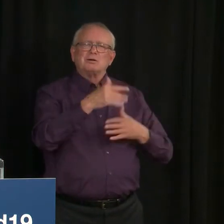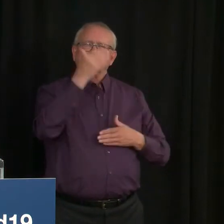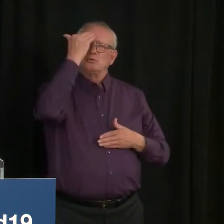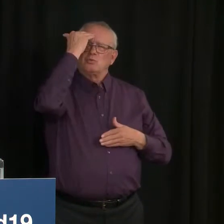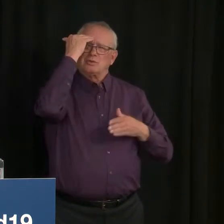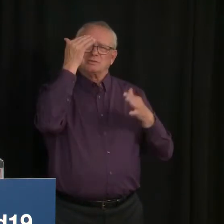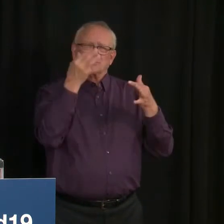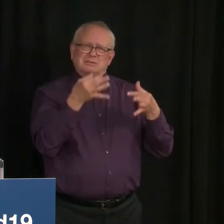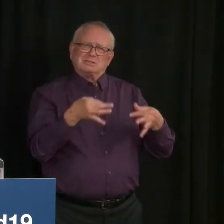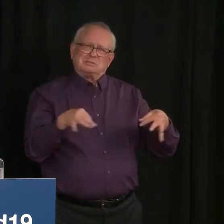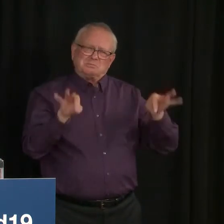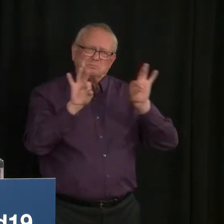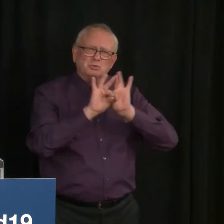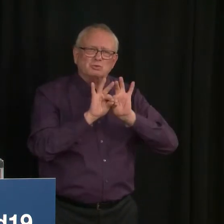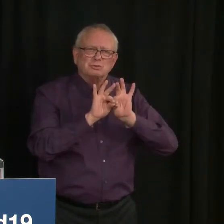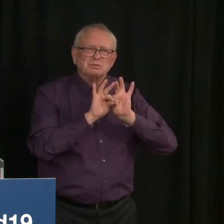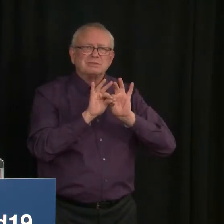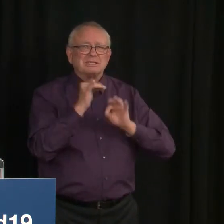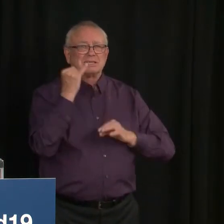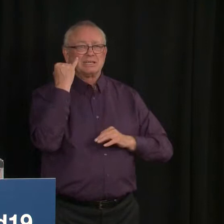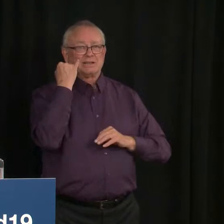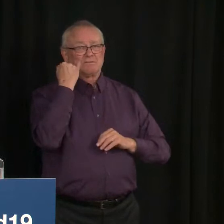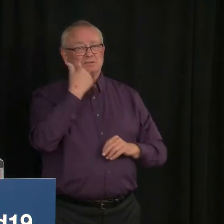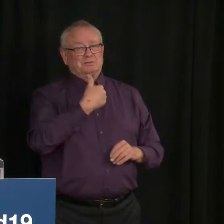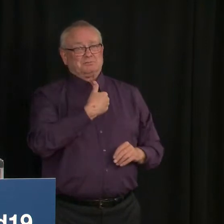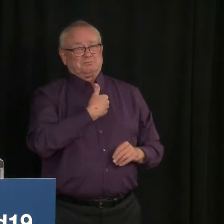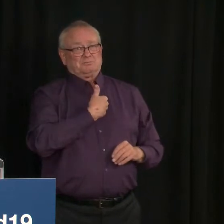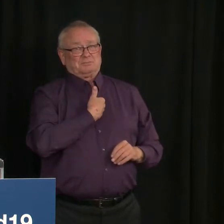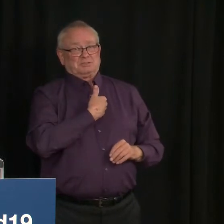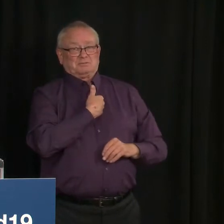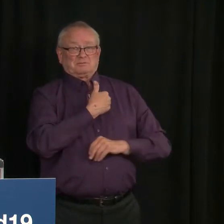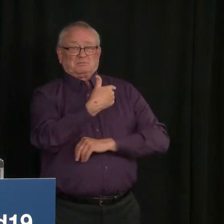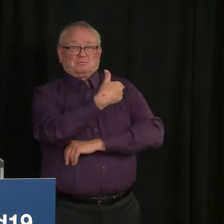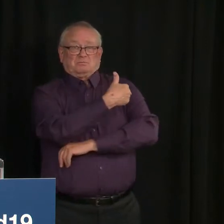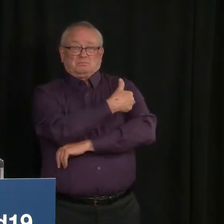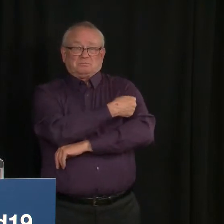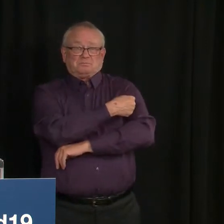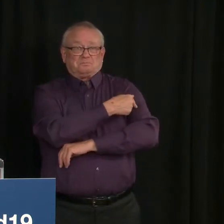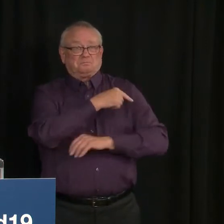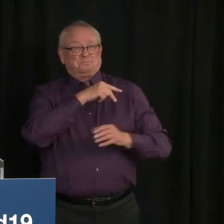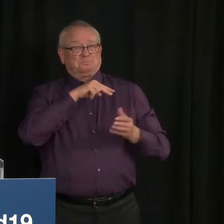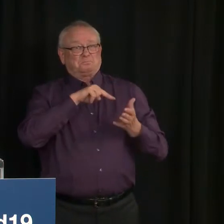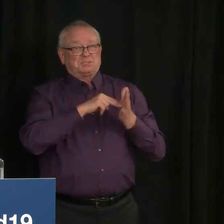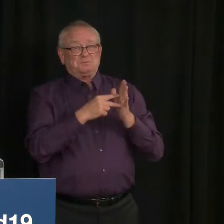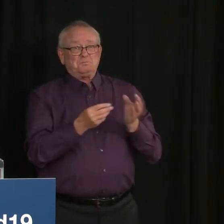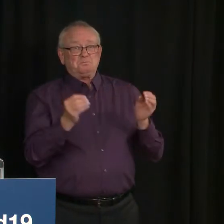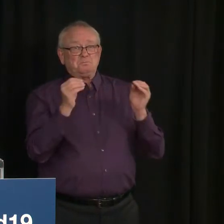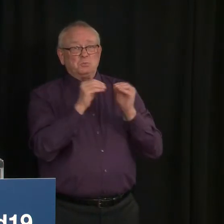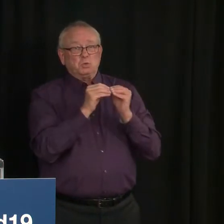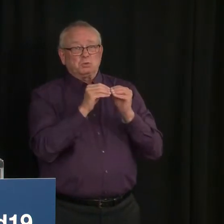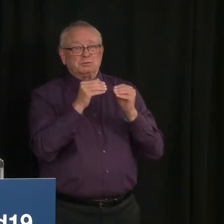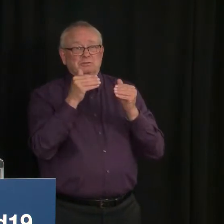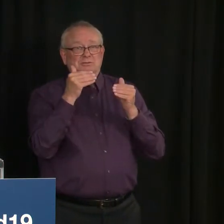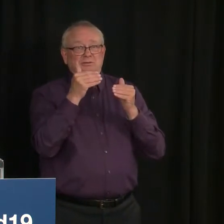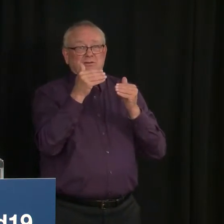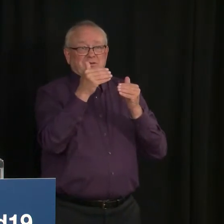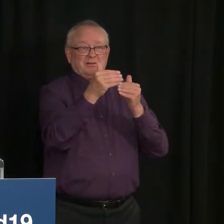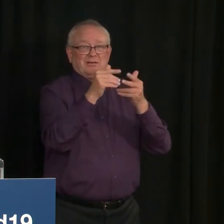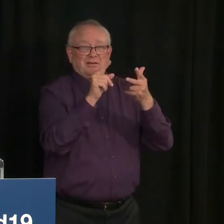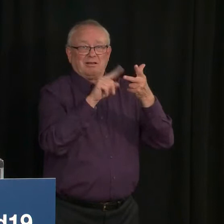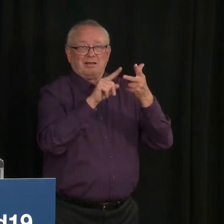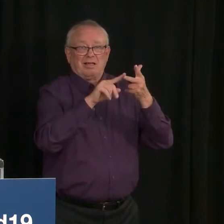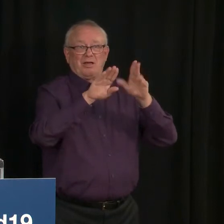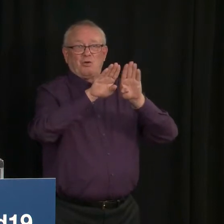the impact of them stepping up to get vaccines is that we get closer and closer to being able to do the activities that they and all of us